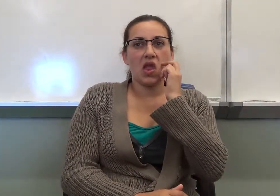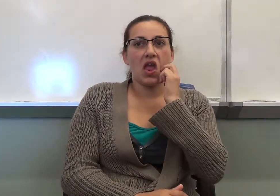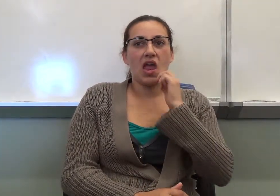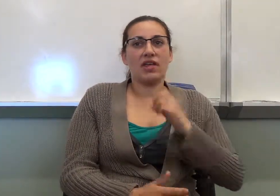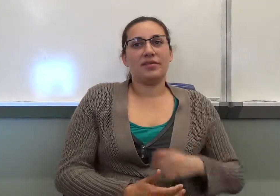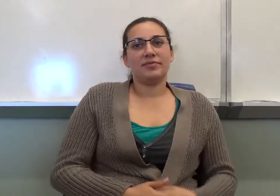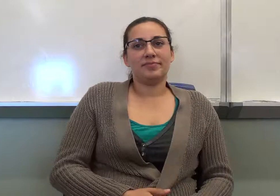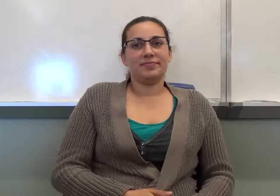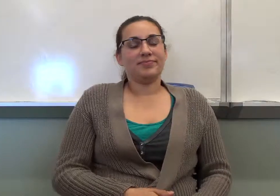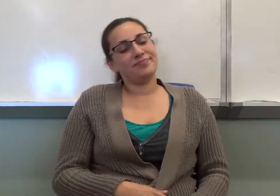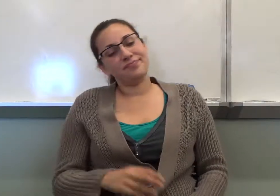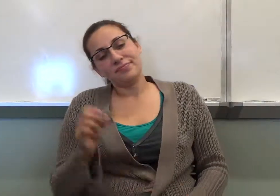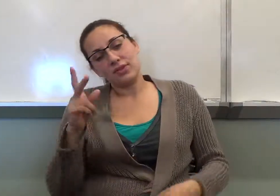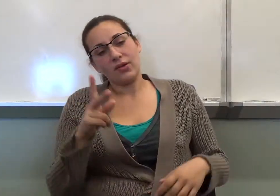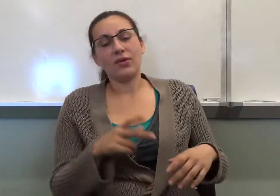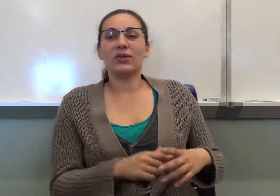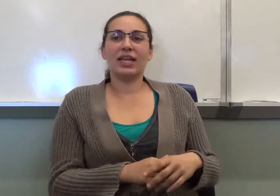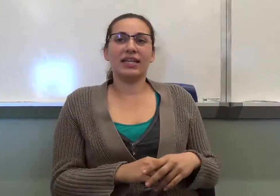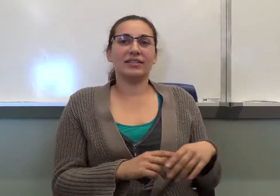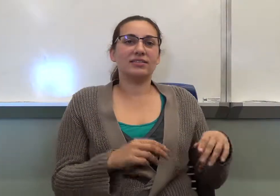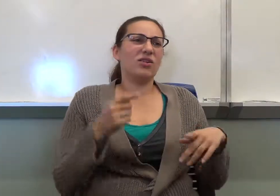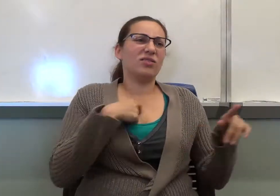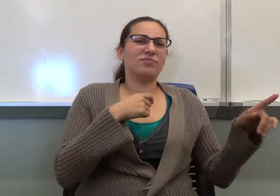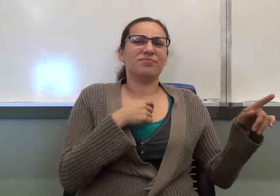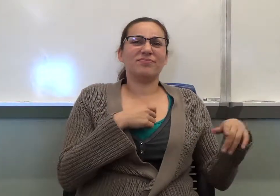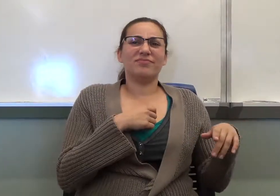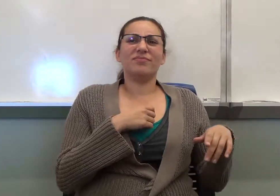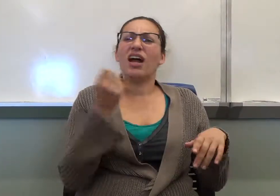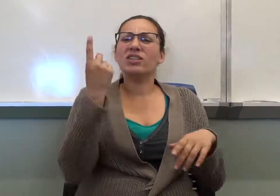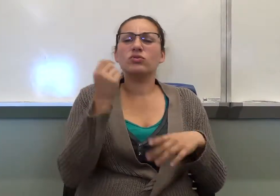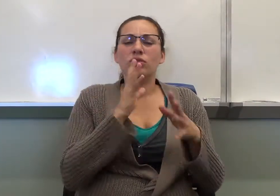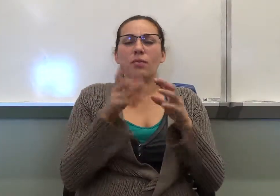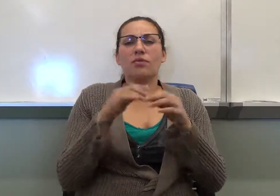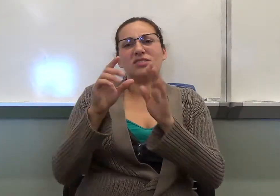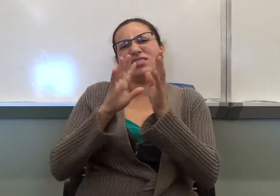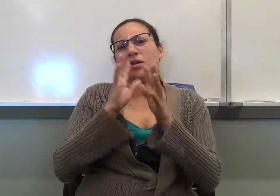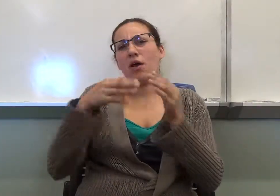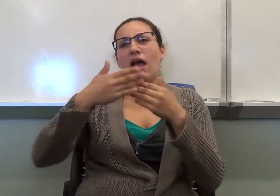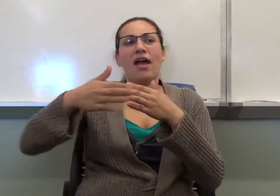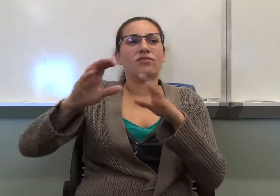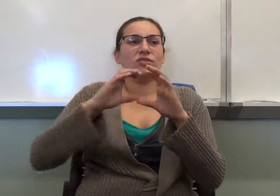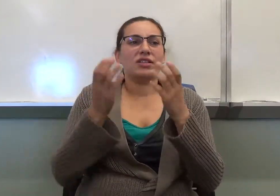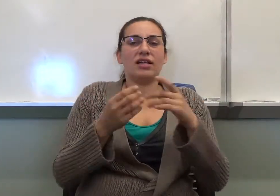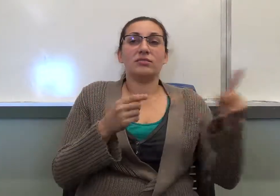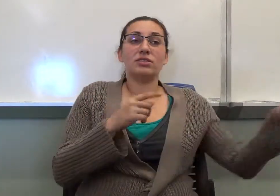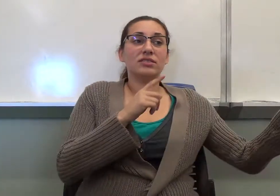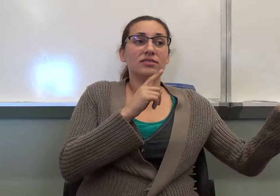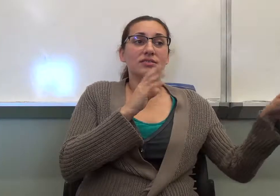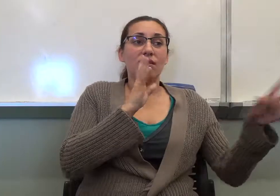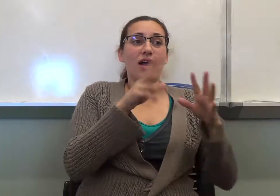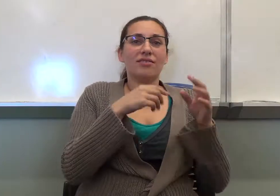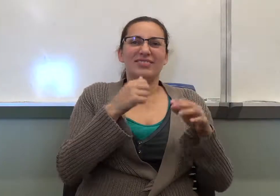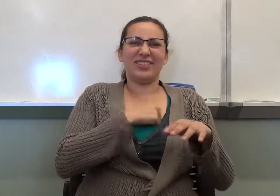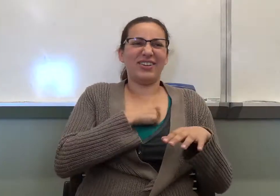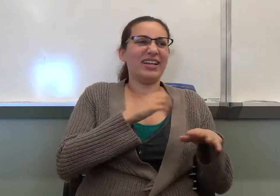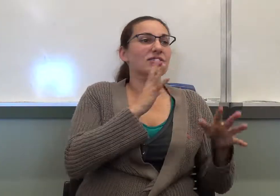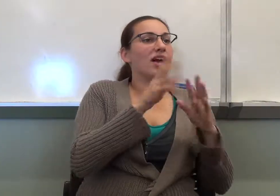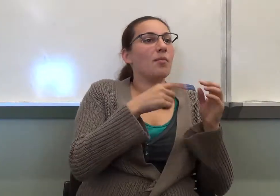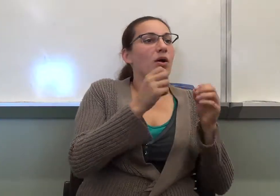that. You're going to look at numbers that, again, are irrational numbers. And you say, well, what use is it to talk about this number called